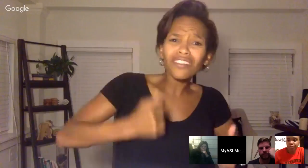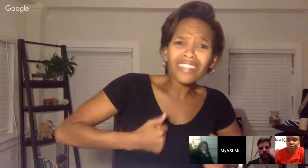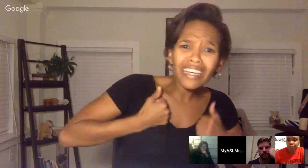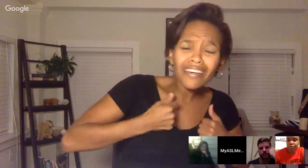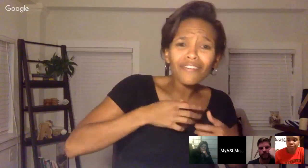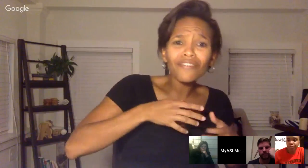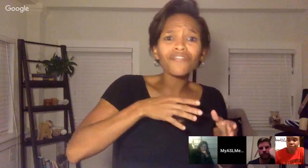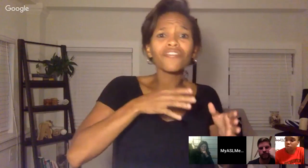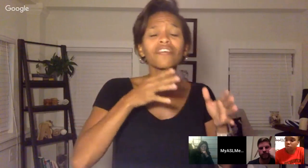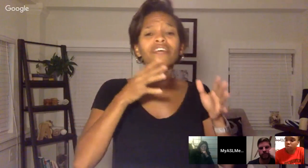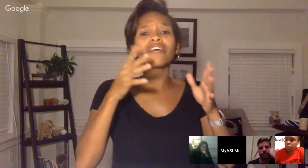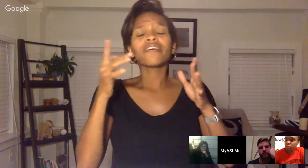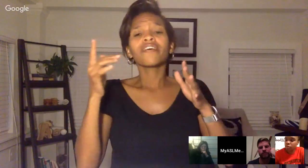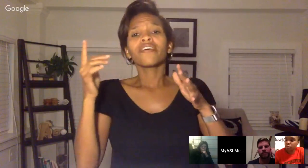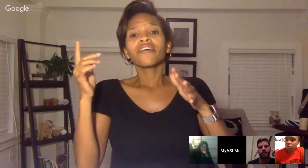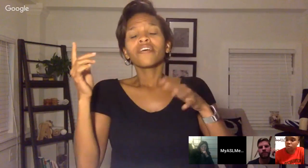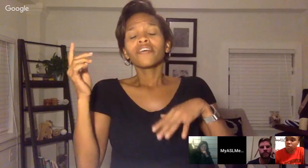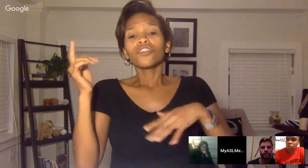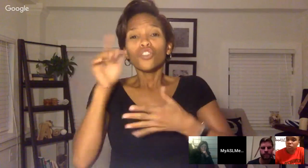where to live,